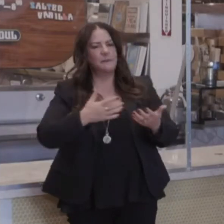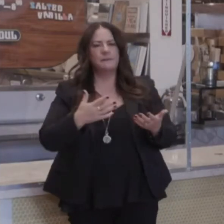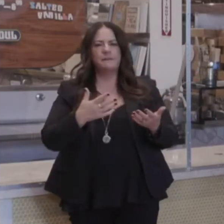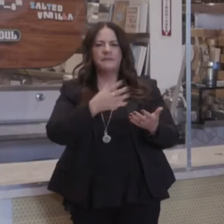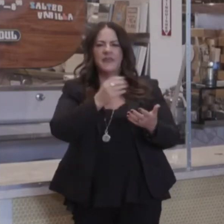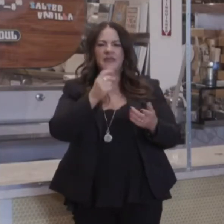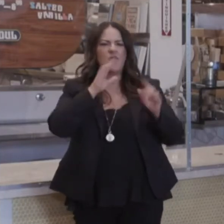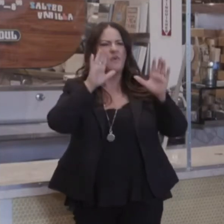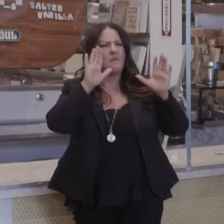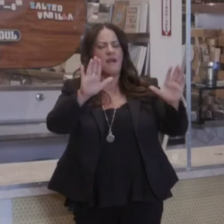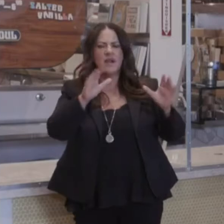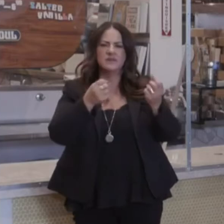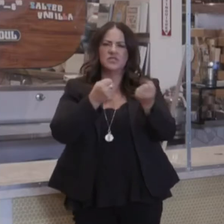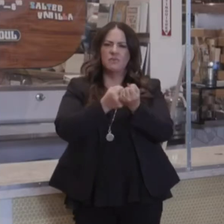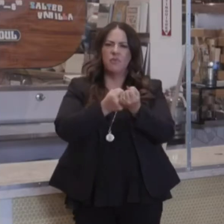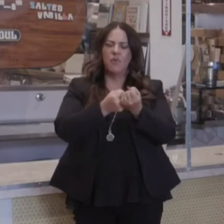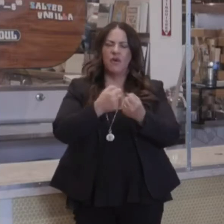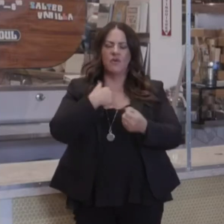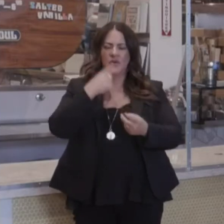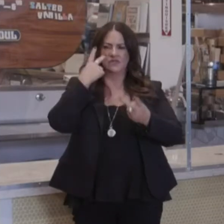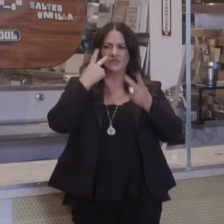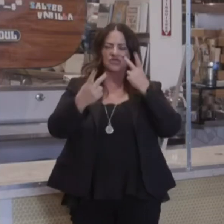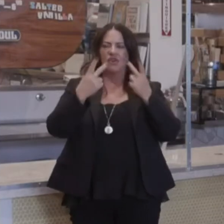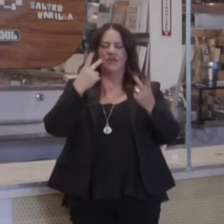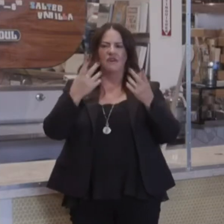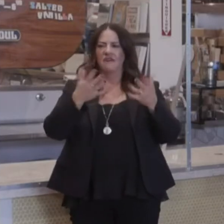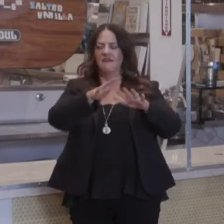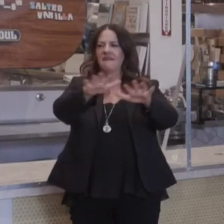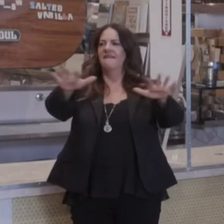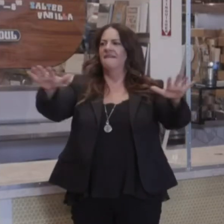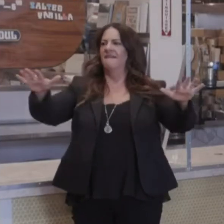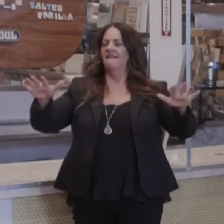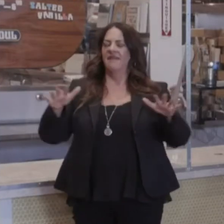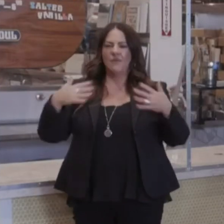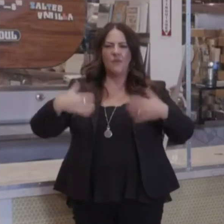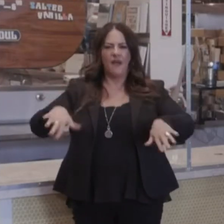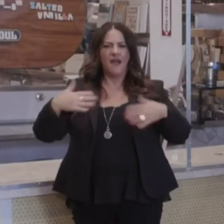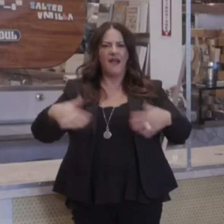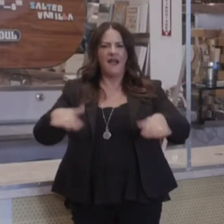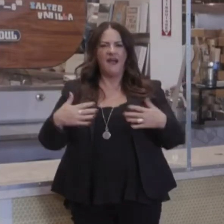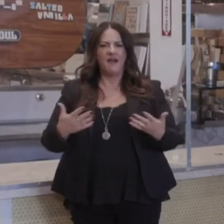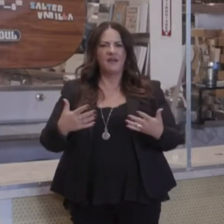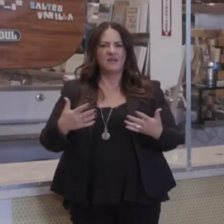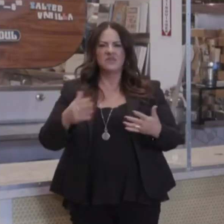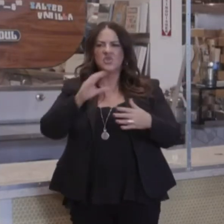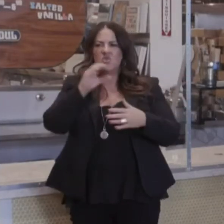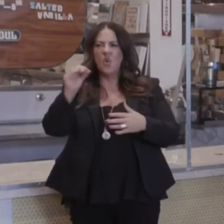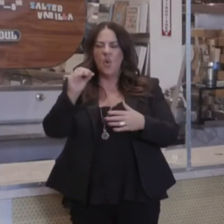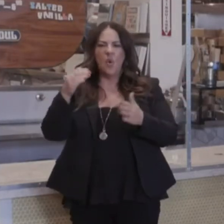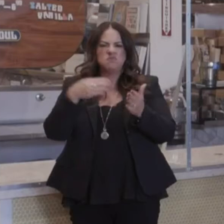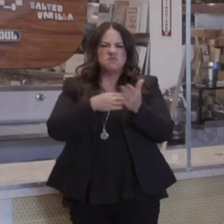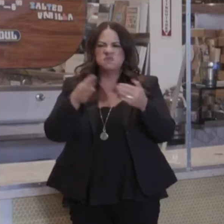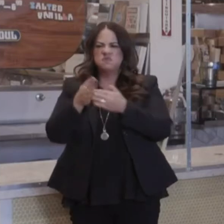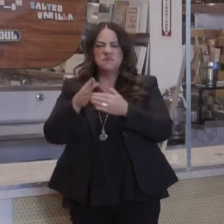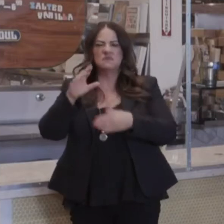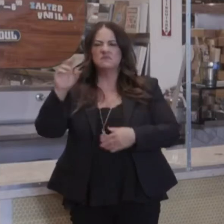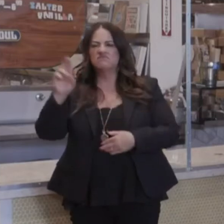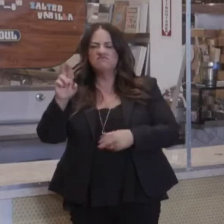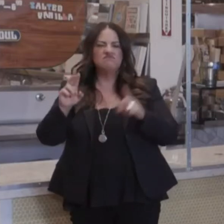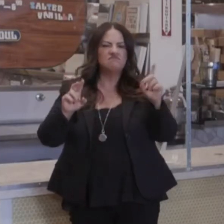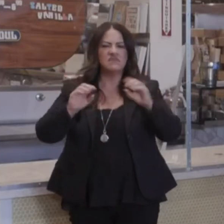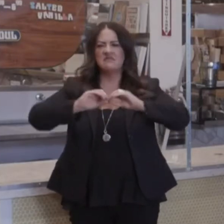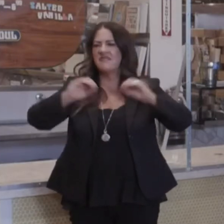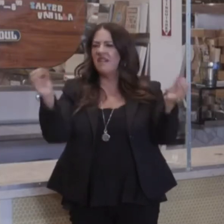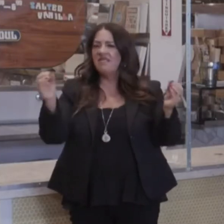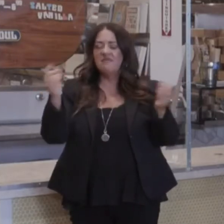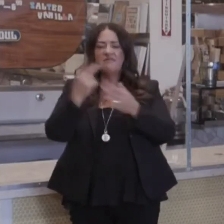the remarkable support that we saw, as the Pro Tem said, across the spectrum, bipartisan support to advance this